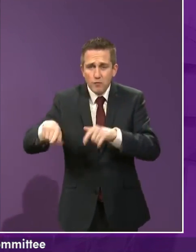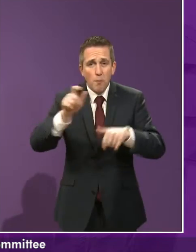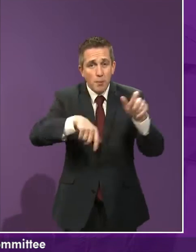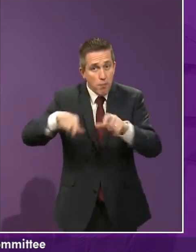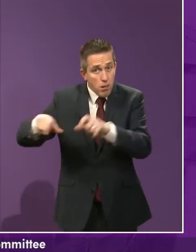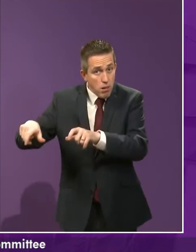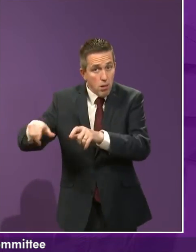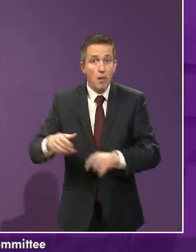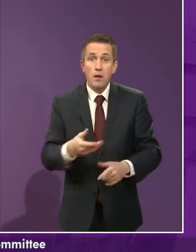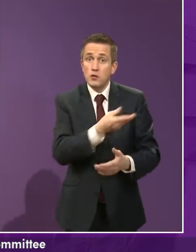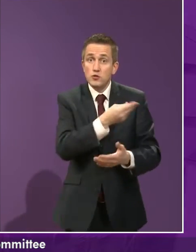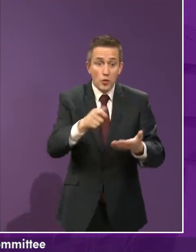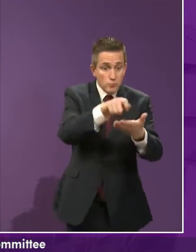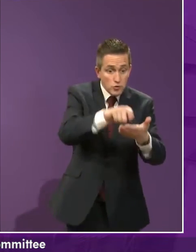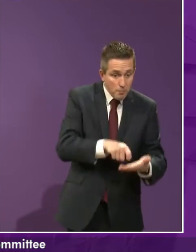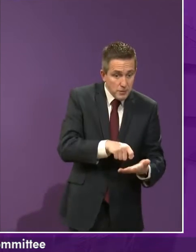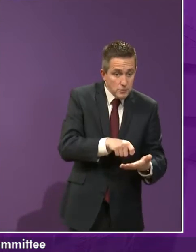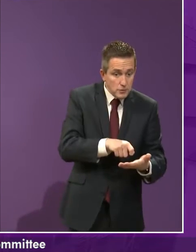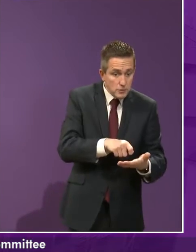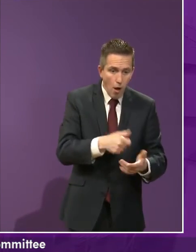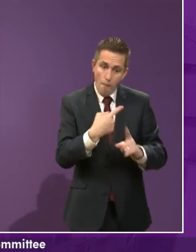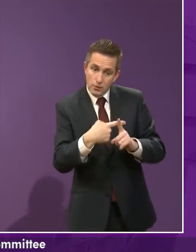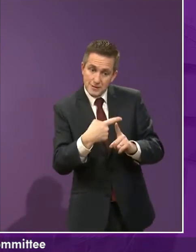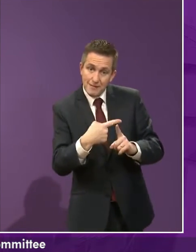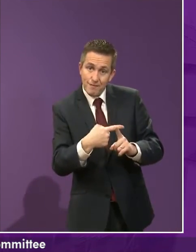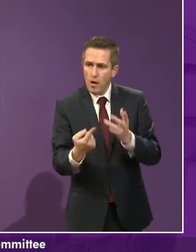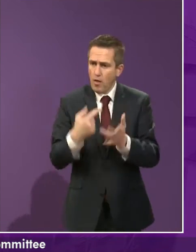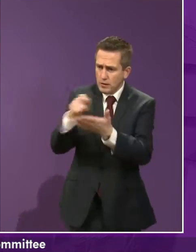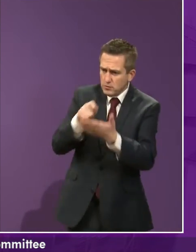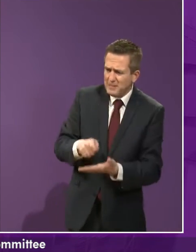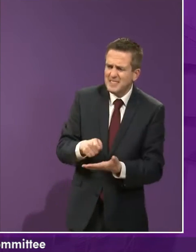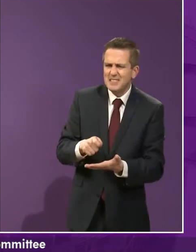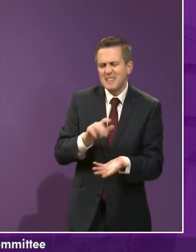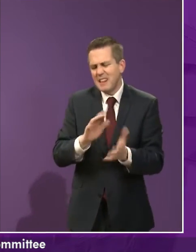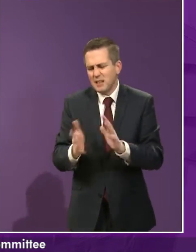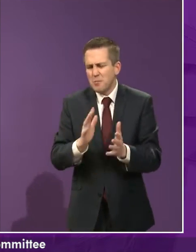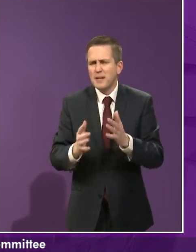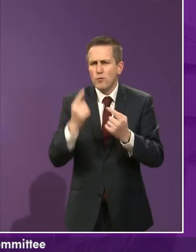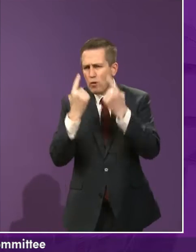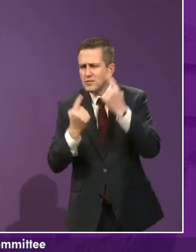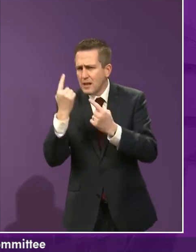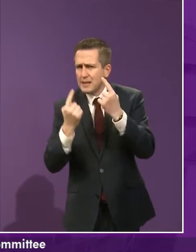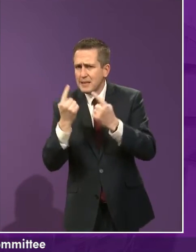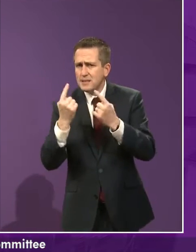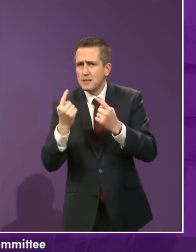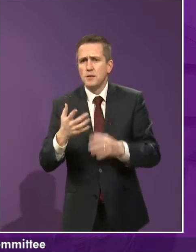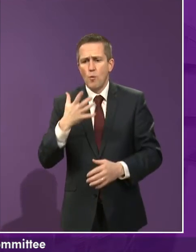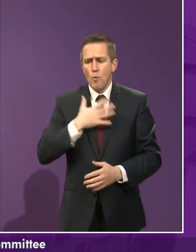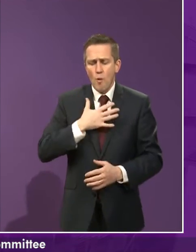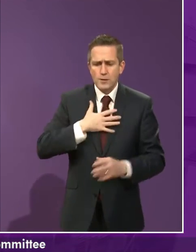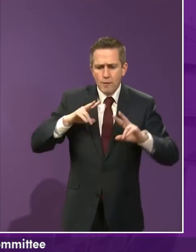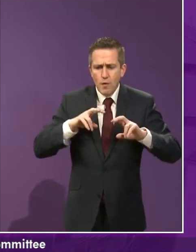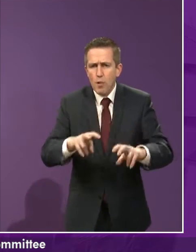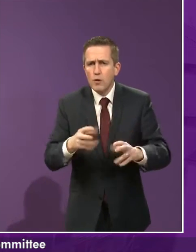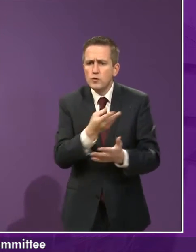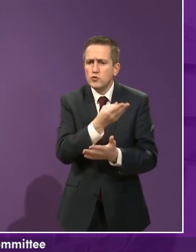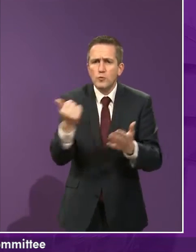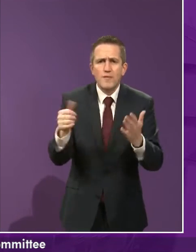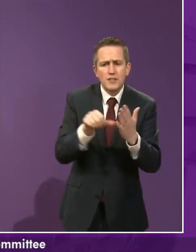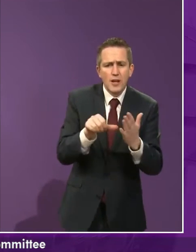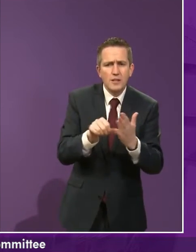some submissions that are very positive and some that are maybe not so positive. So sort of looking at that and where the challenges arise, I wonder if the